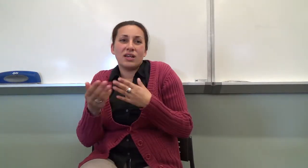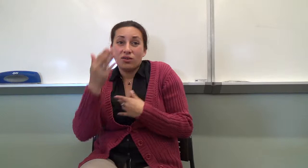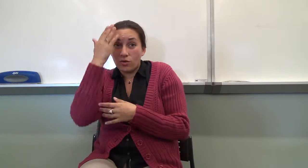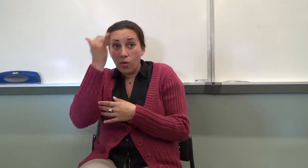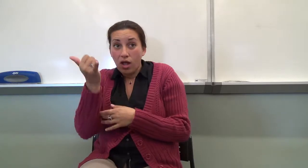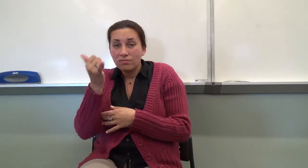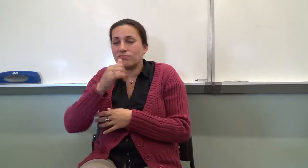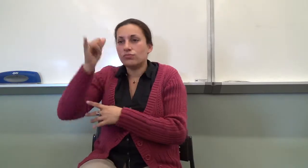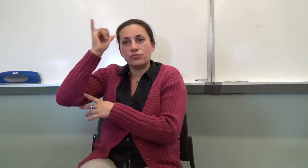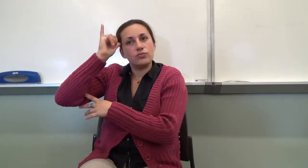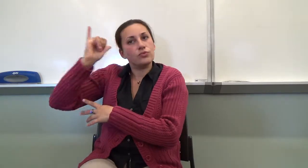either direction.